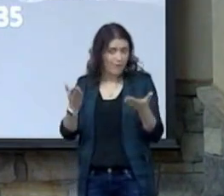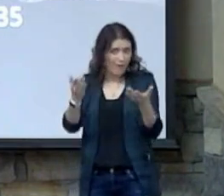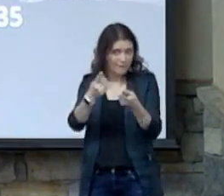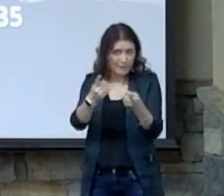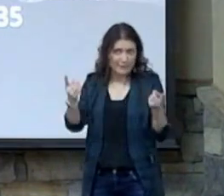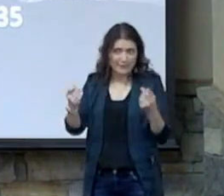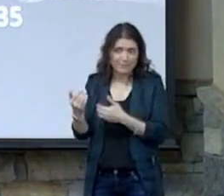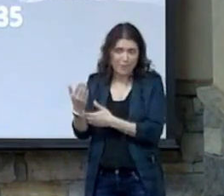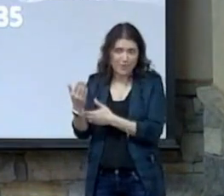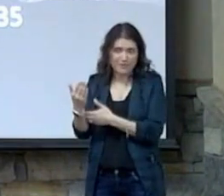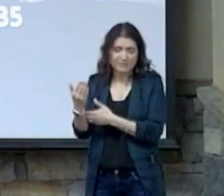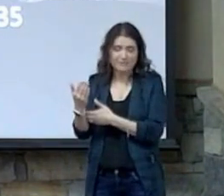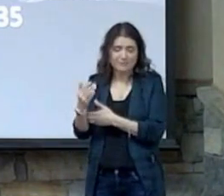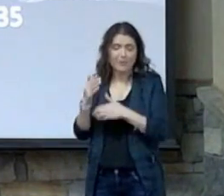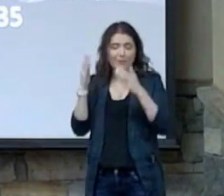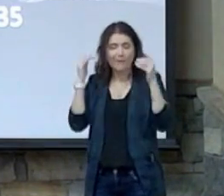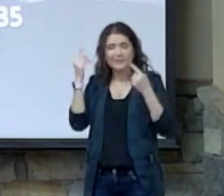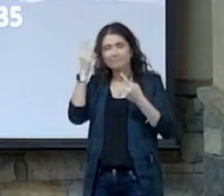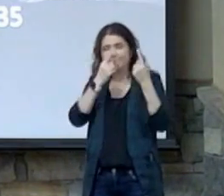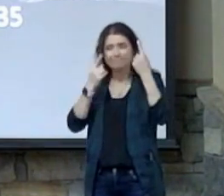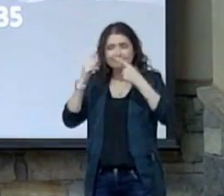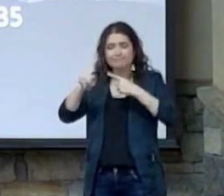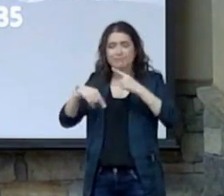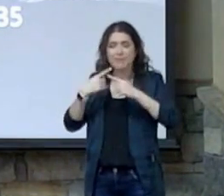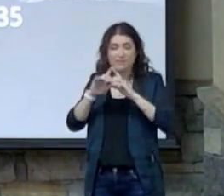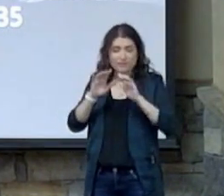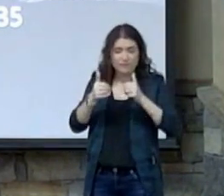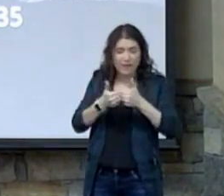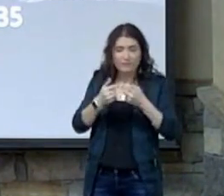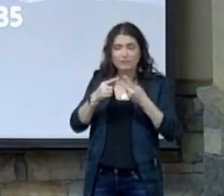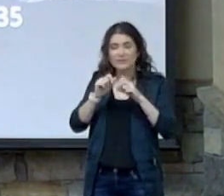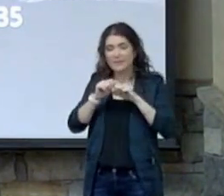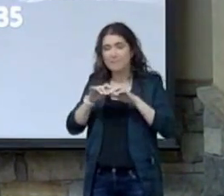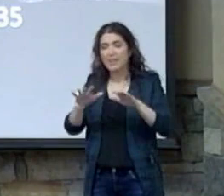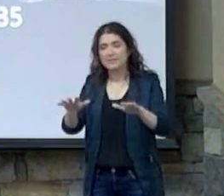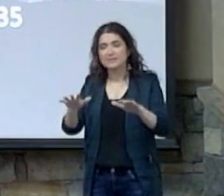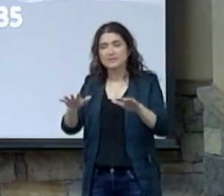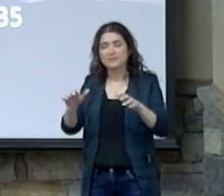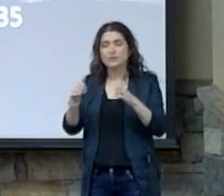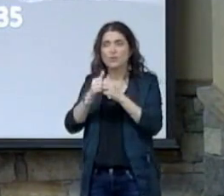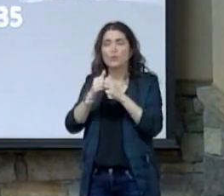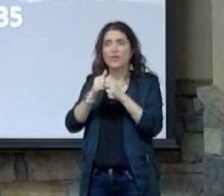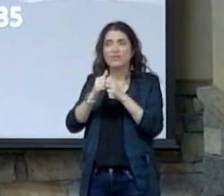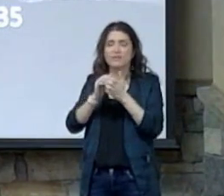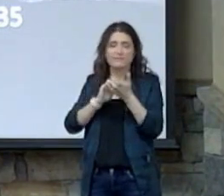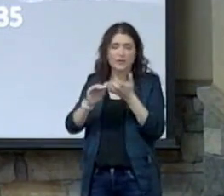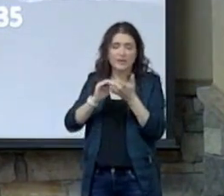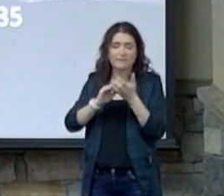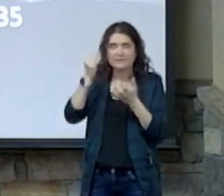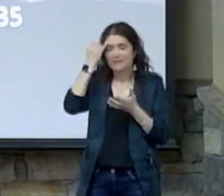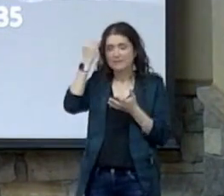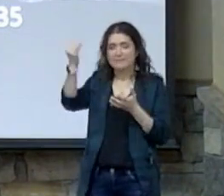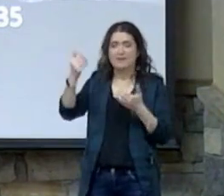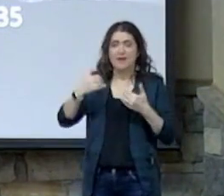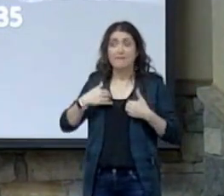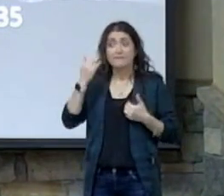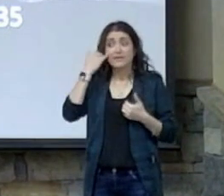morning. I hope you'll think about the challenges and the blessings that come along with the idea of forgiveness together. If